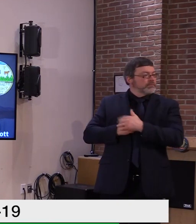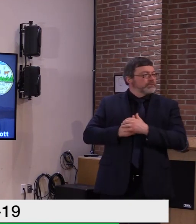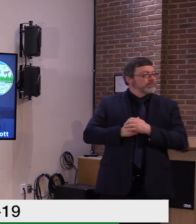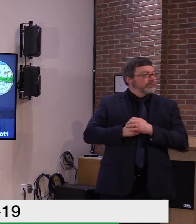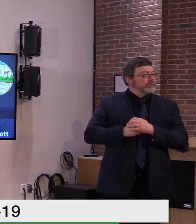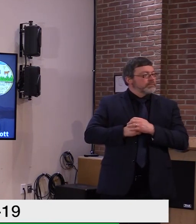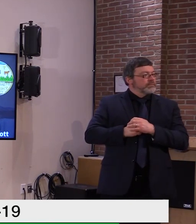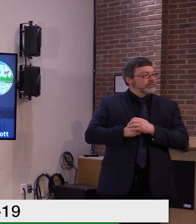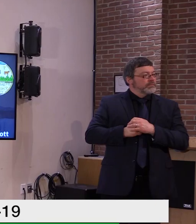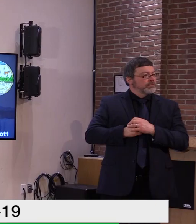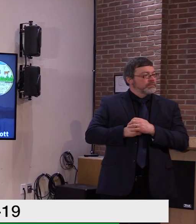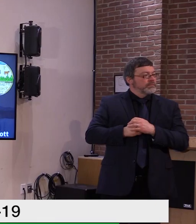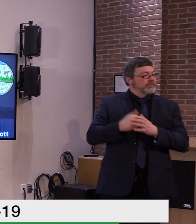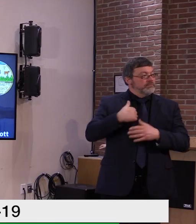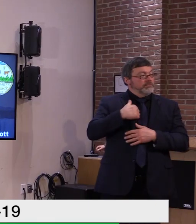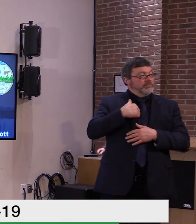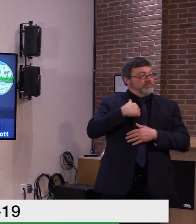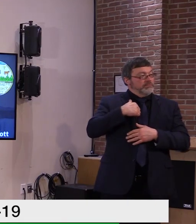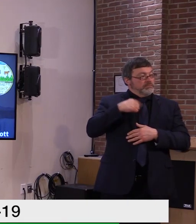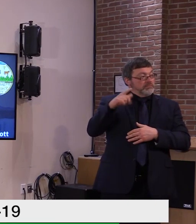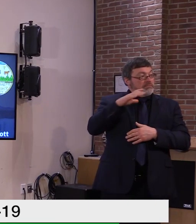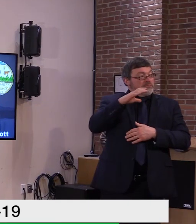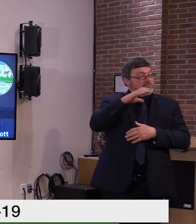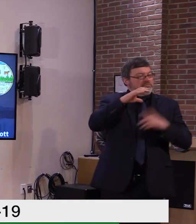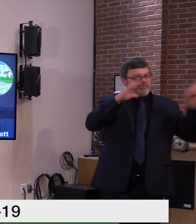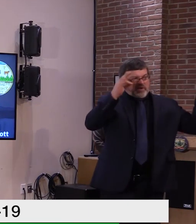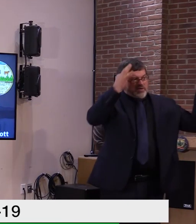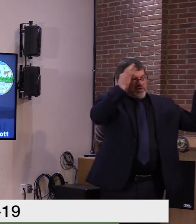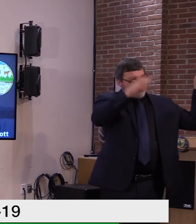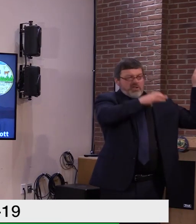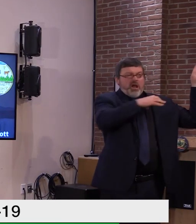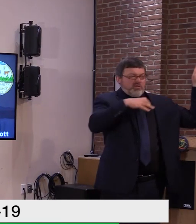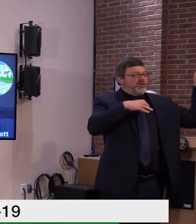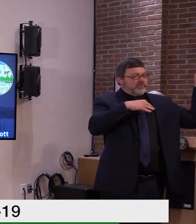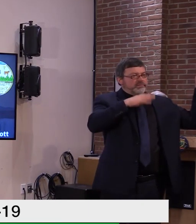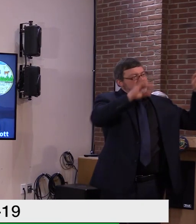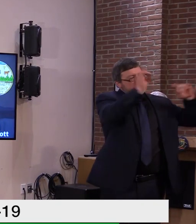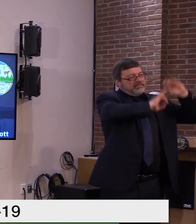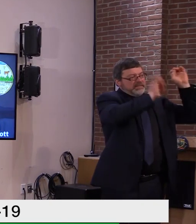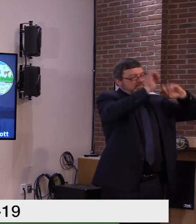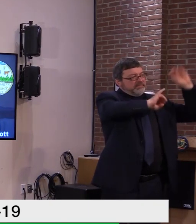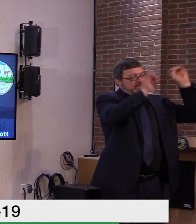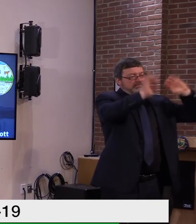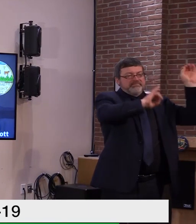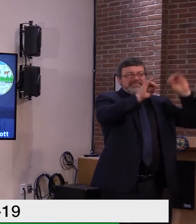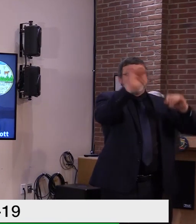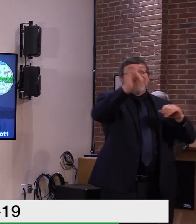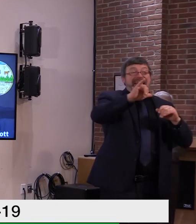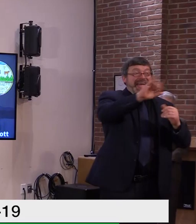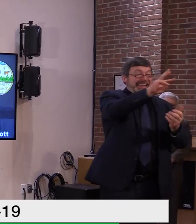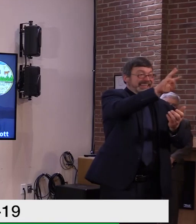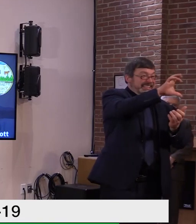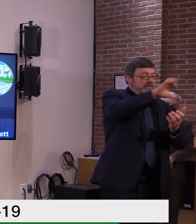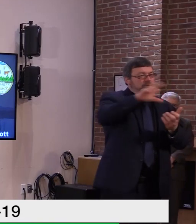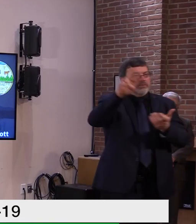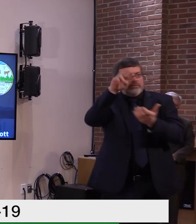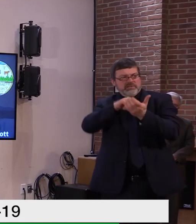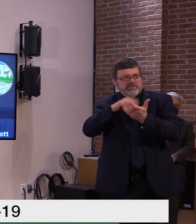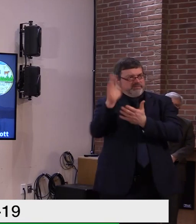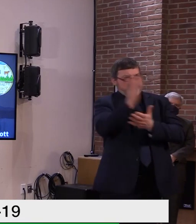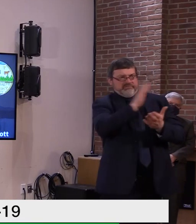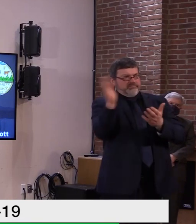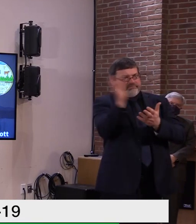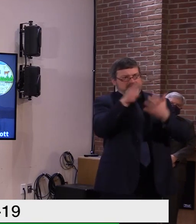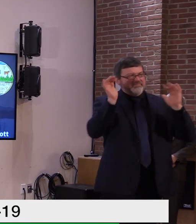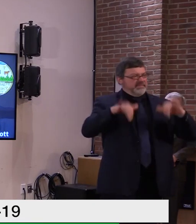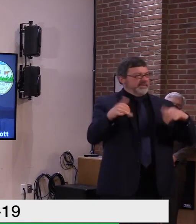in Congress over the extent, you know, whether $600 or $2,000 on the personal reimbursements